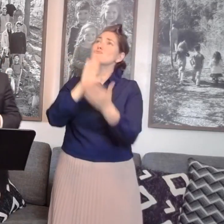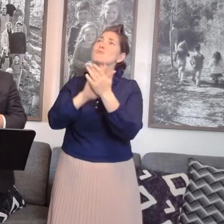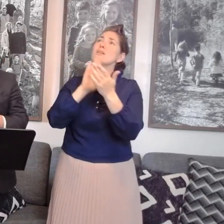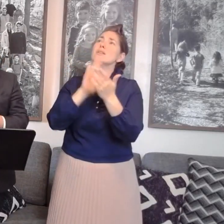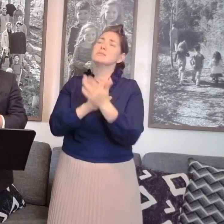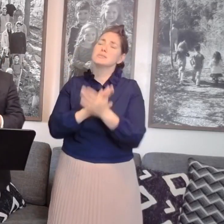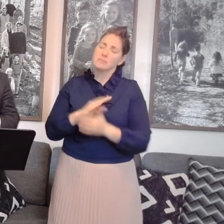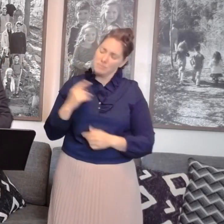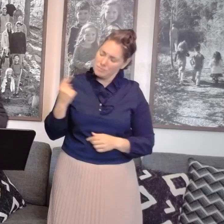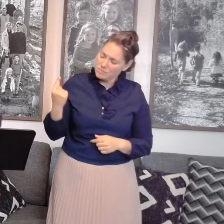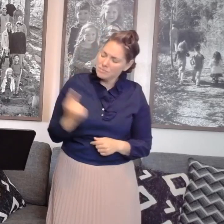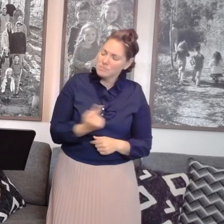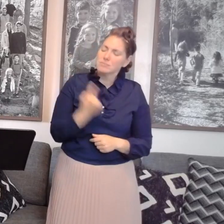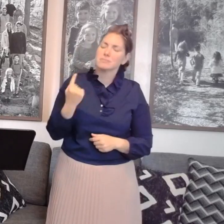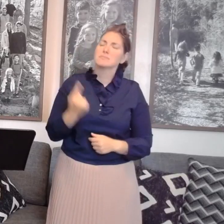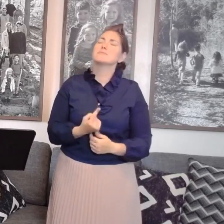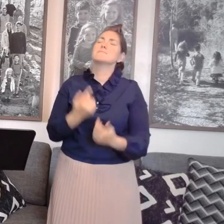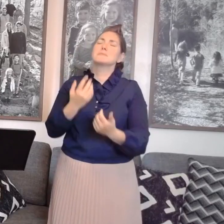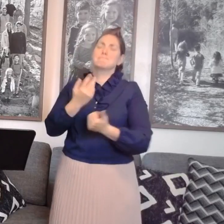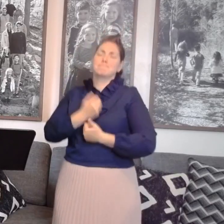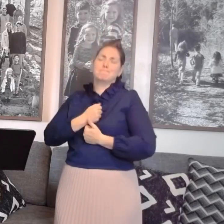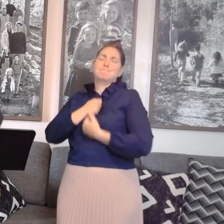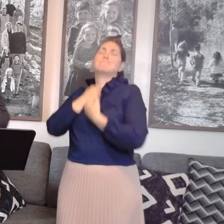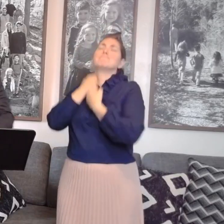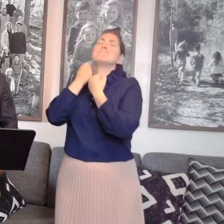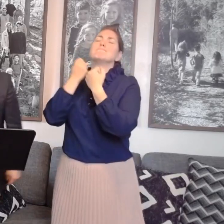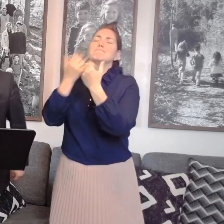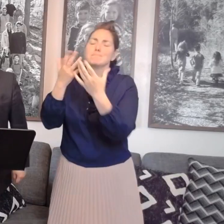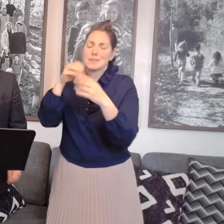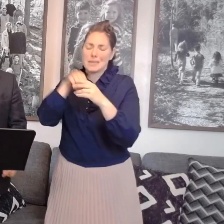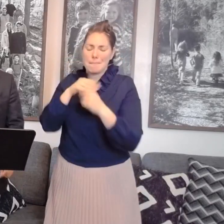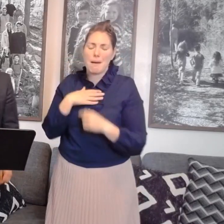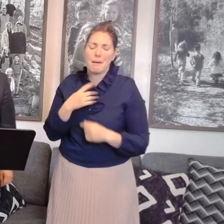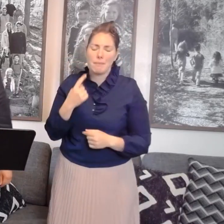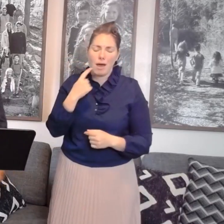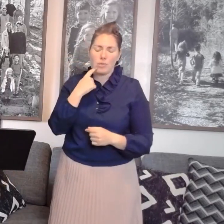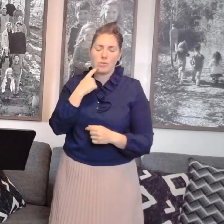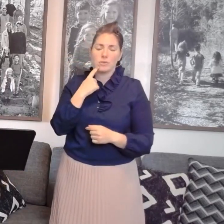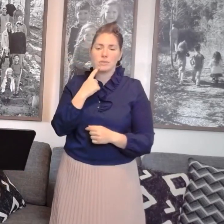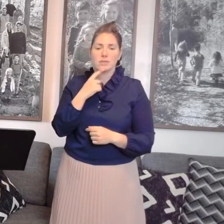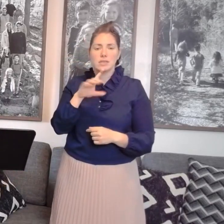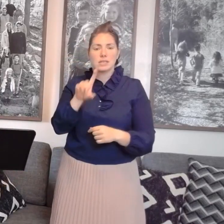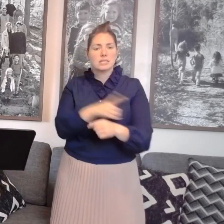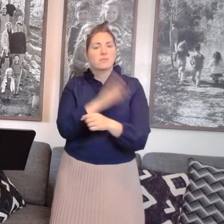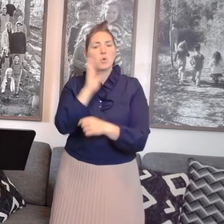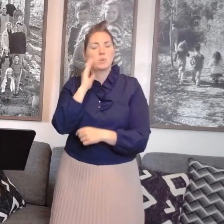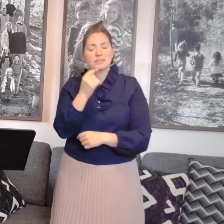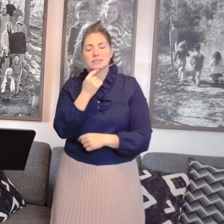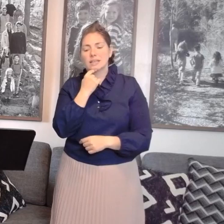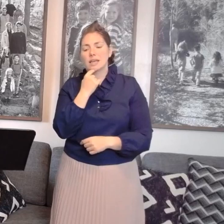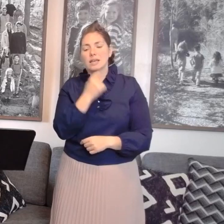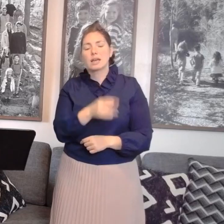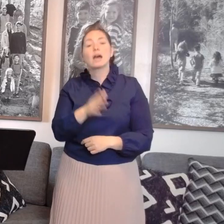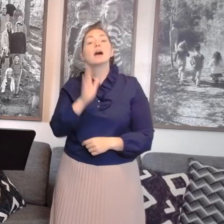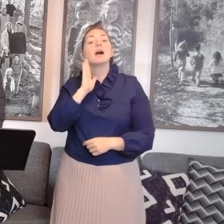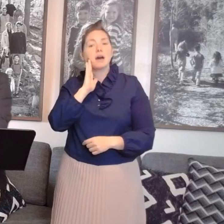continually be in my mouth. He would say,